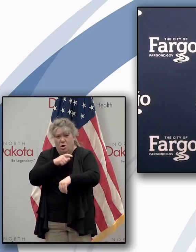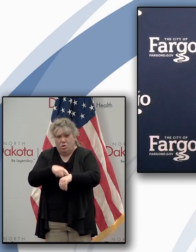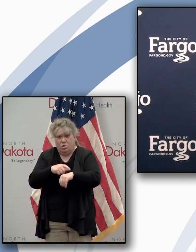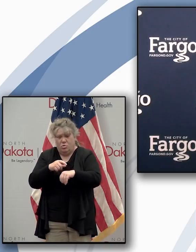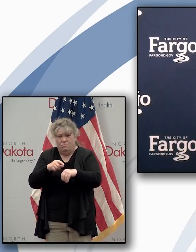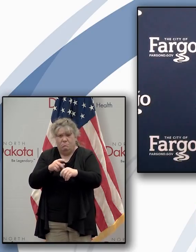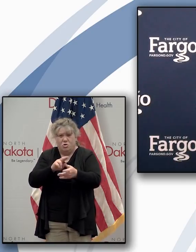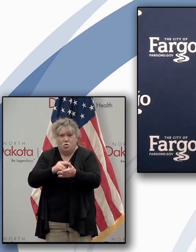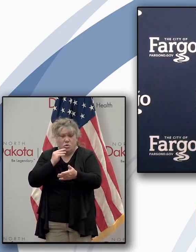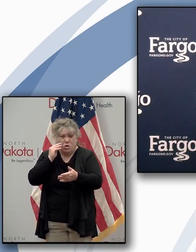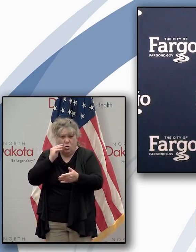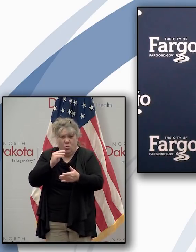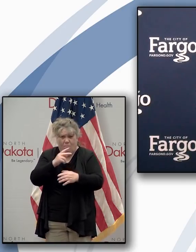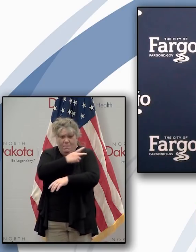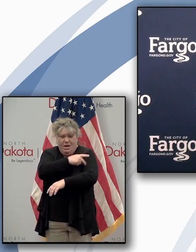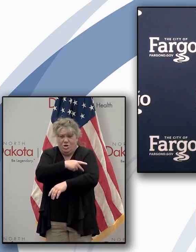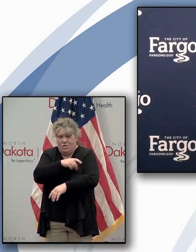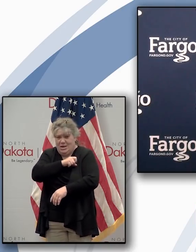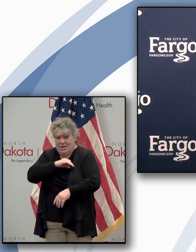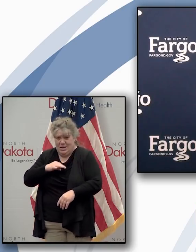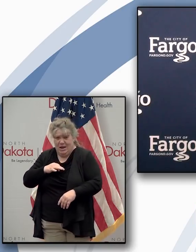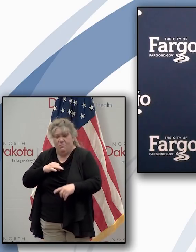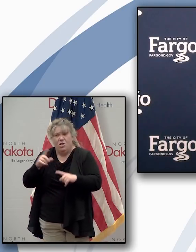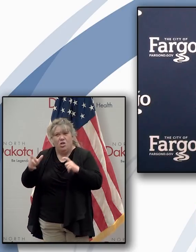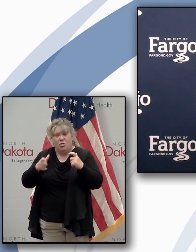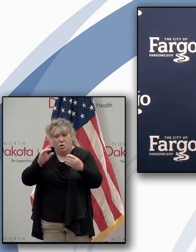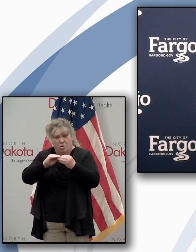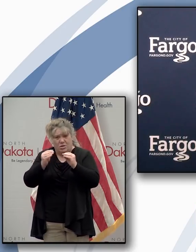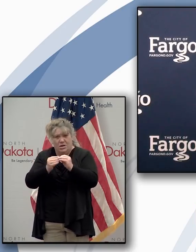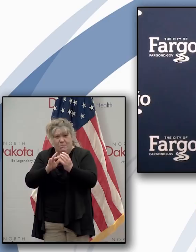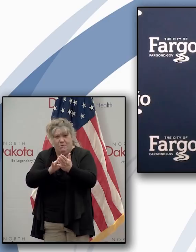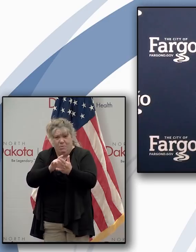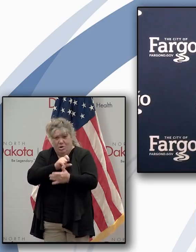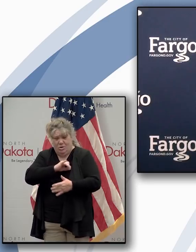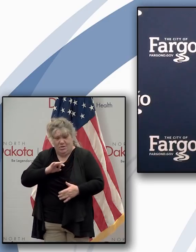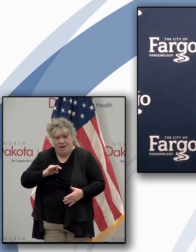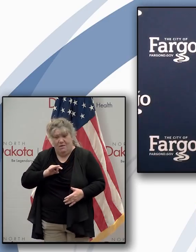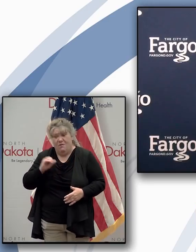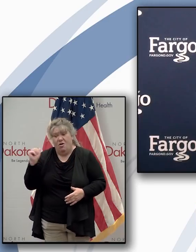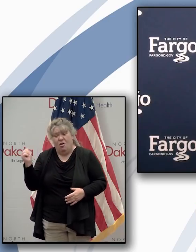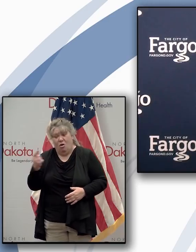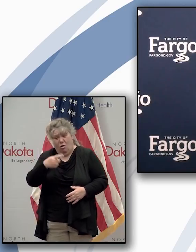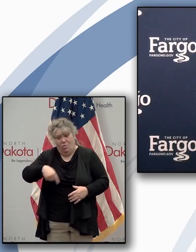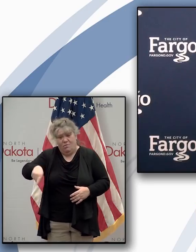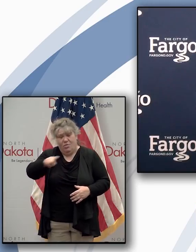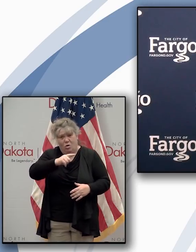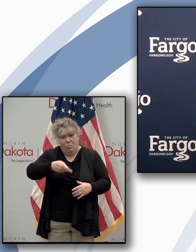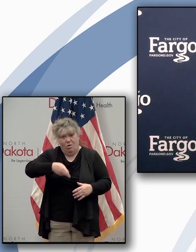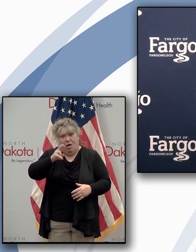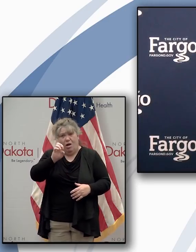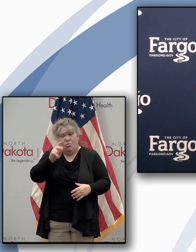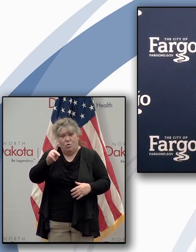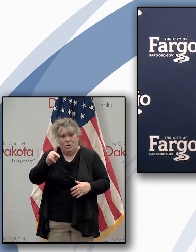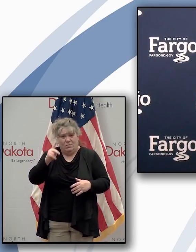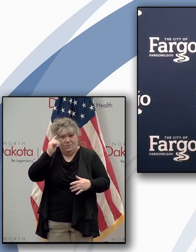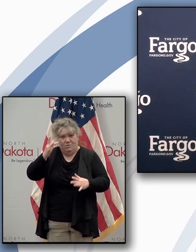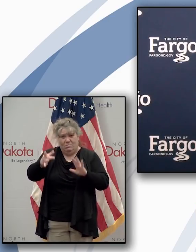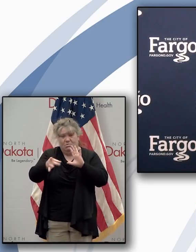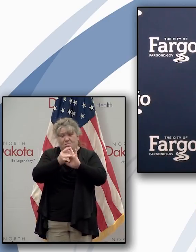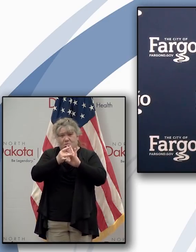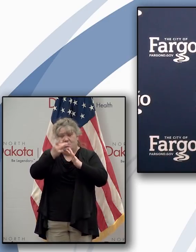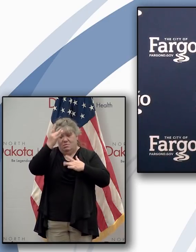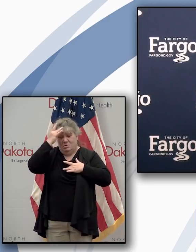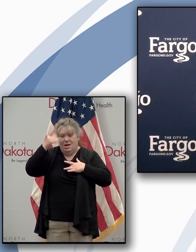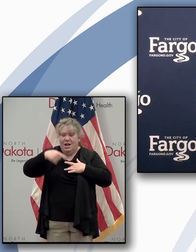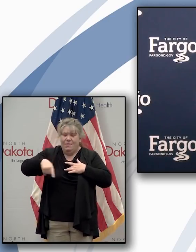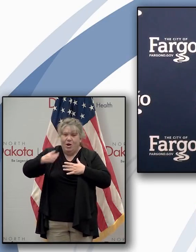of residents and medical staff. These are all populations that have identified as high risk and have been part of the targeted testing